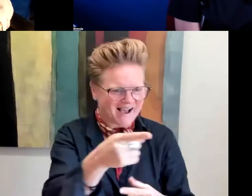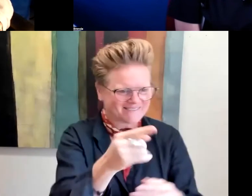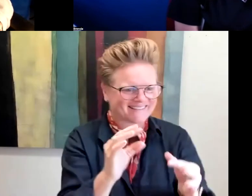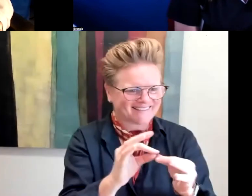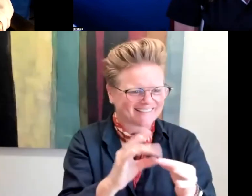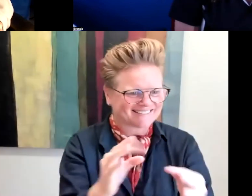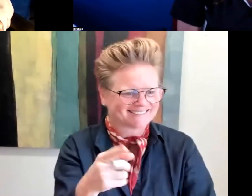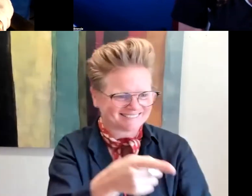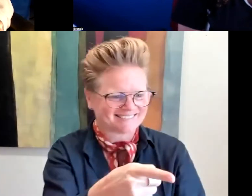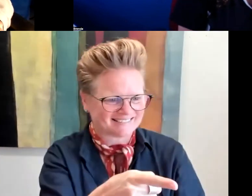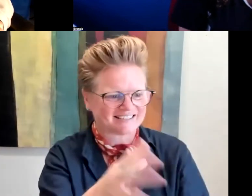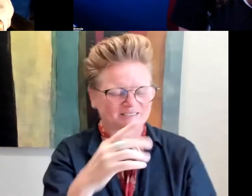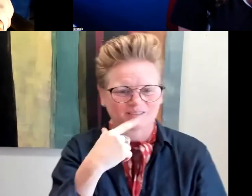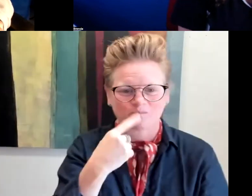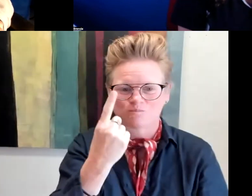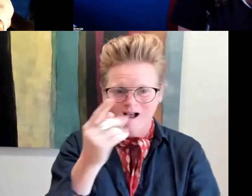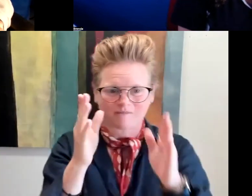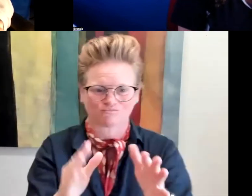Seems everybody's thinking about it.